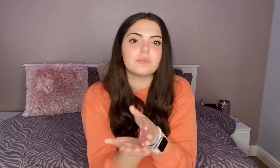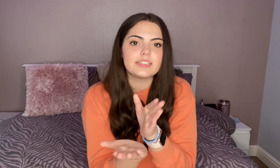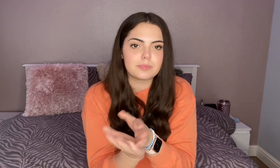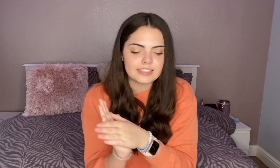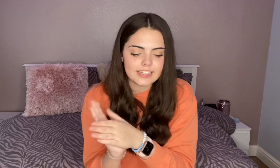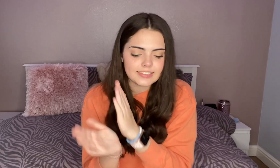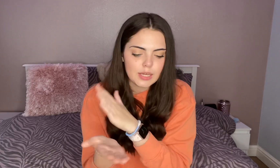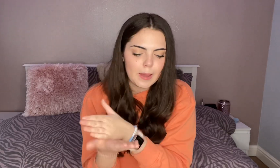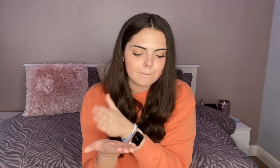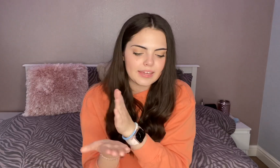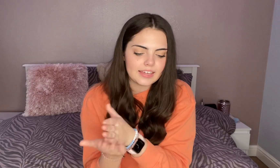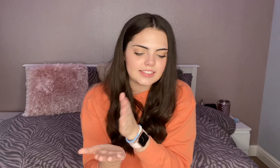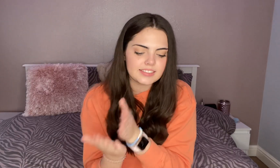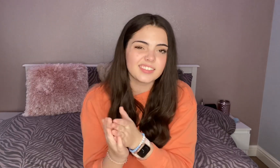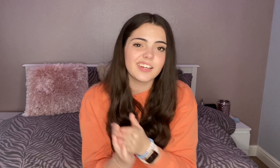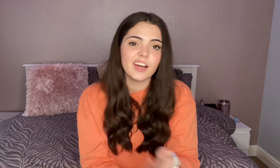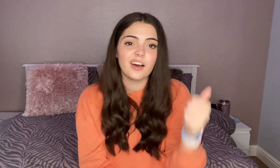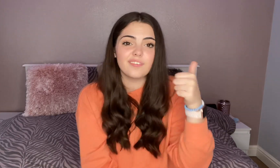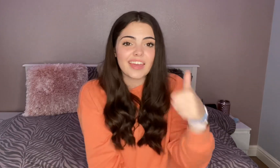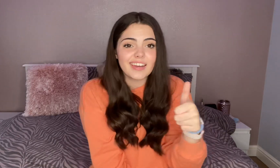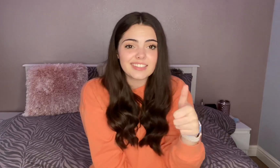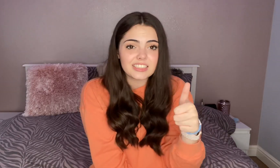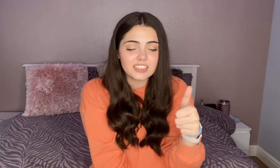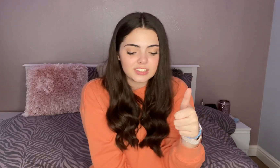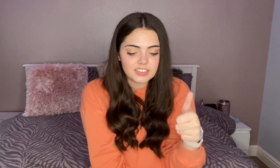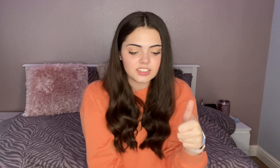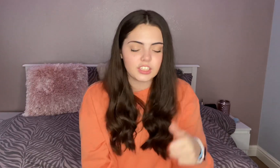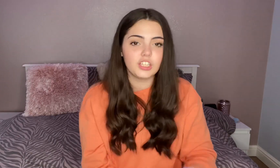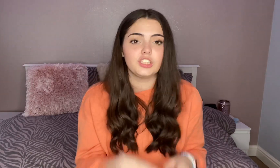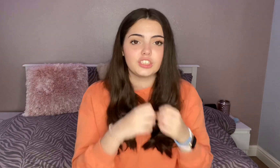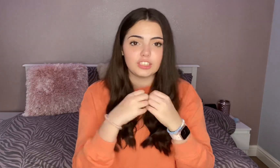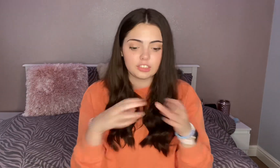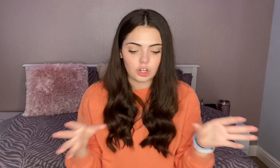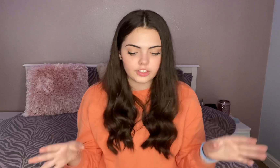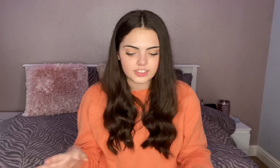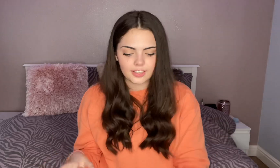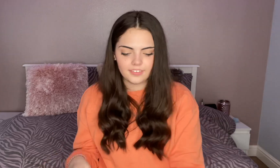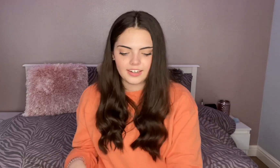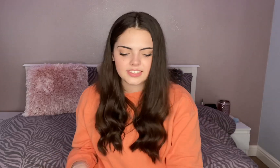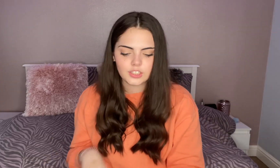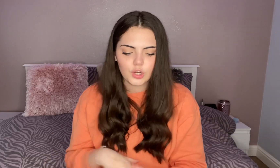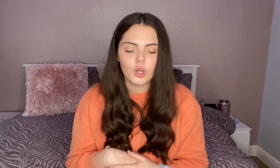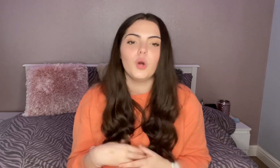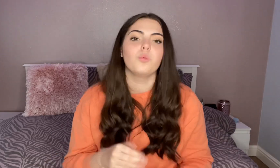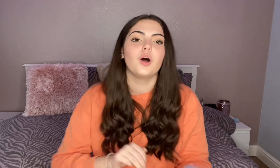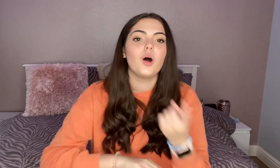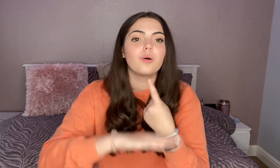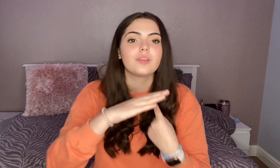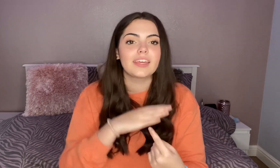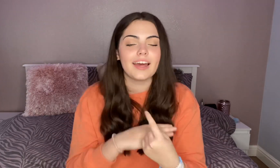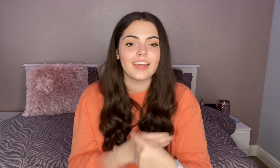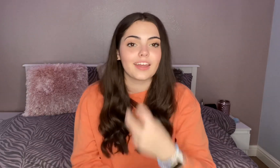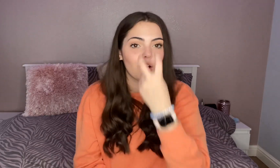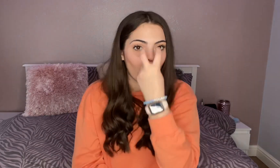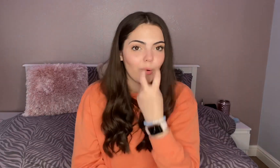into pieces. Piece of innocence she lost. And then it's, we're only getting